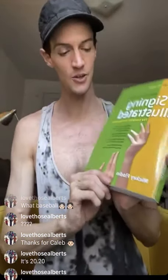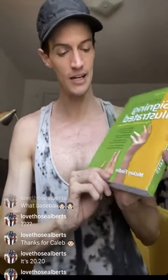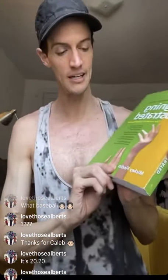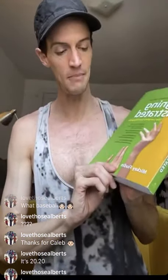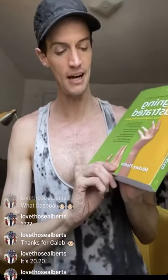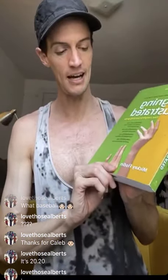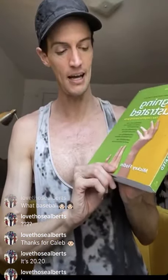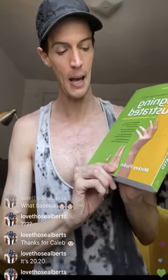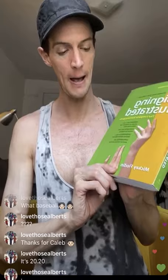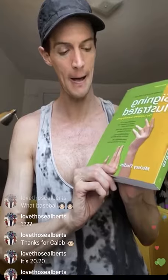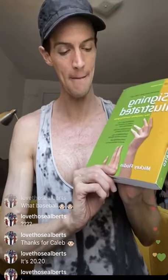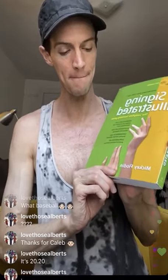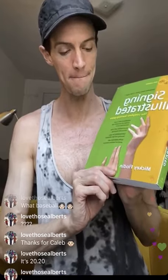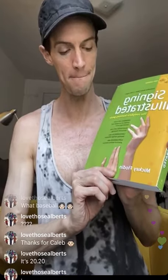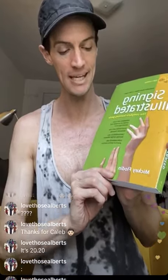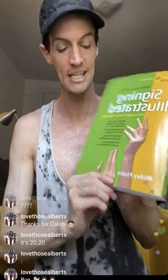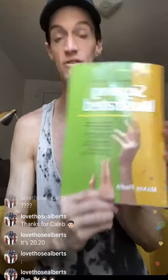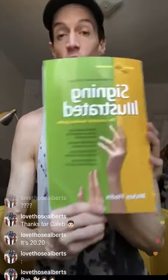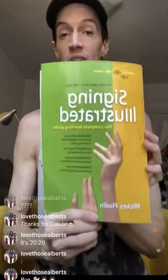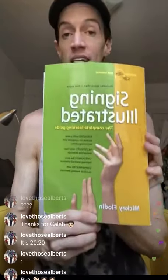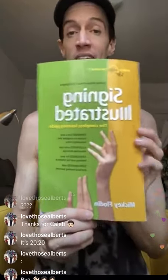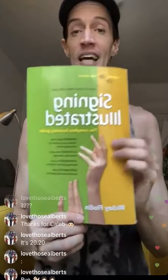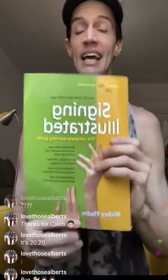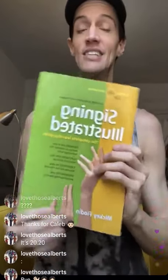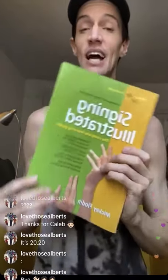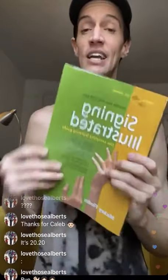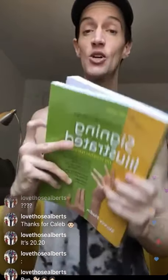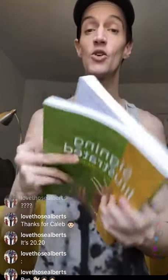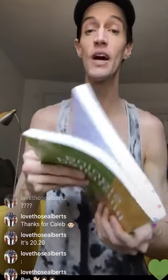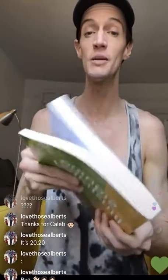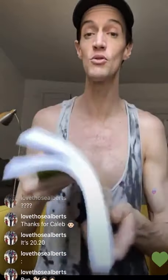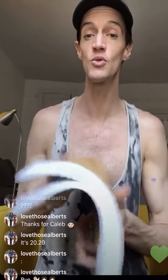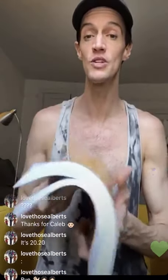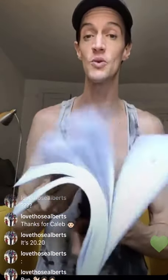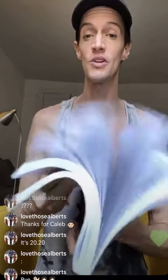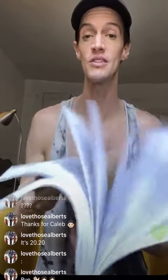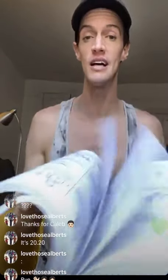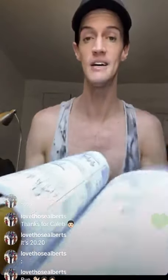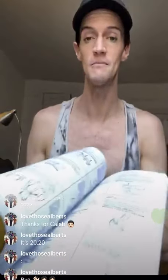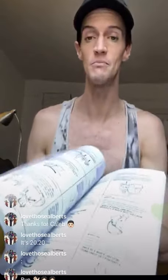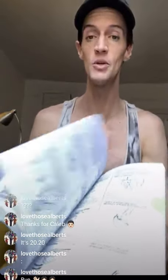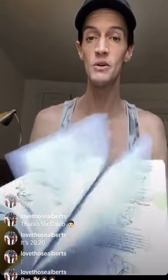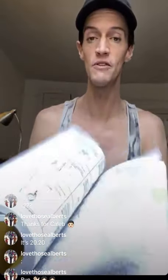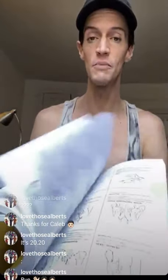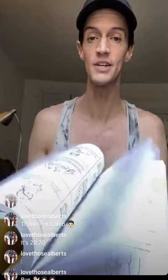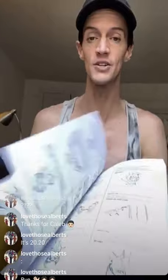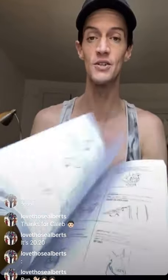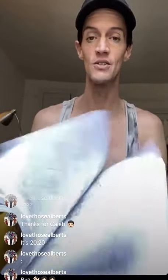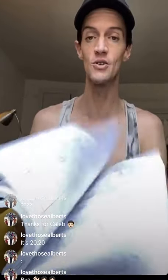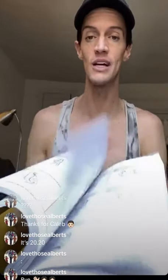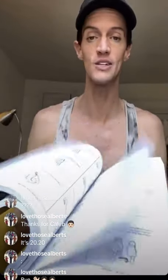Illustrated by Mickey Floden. It's an incredible resource. Beautiful pictures, great